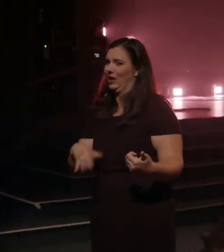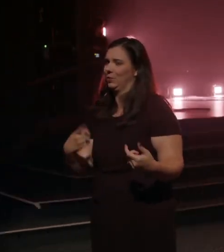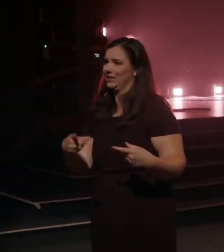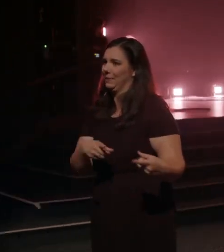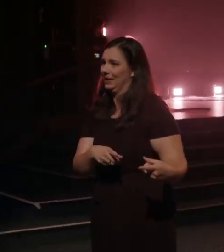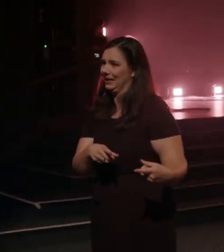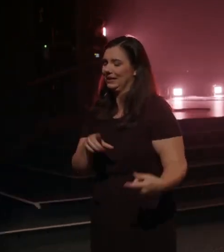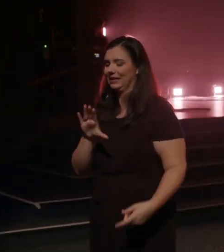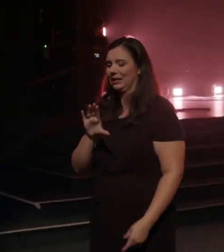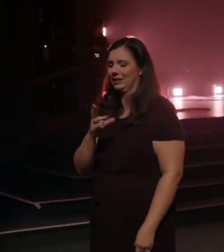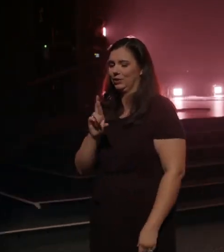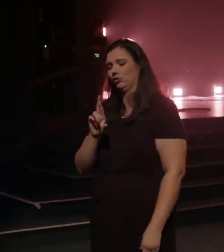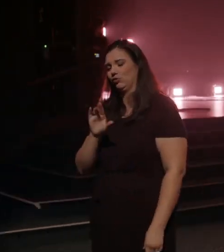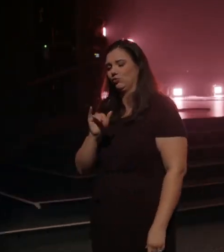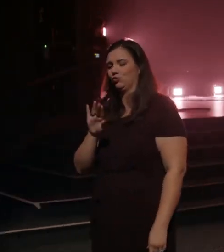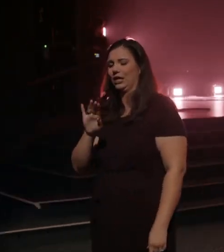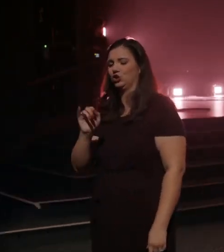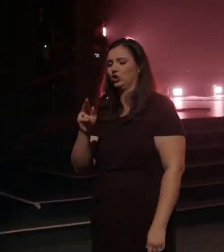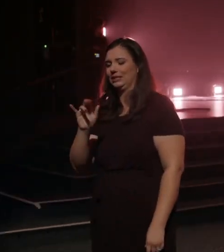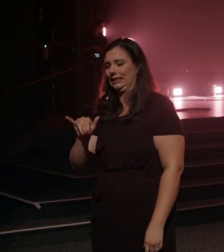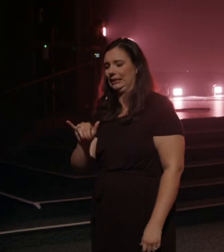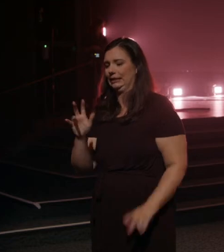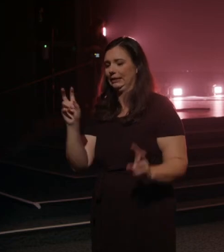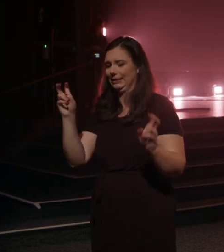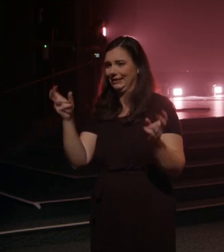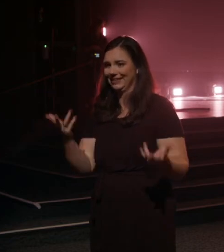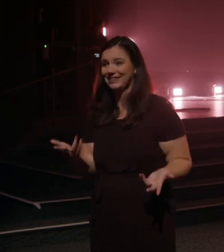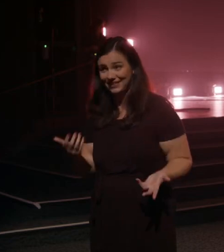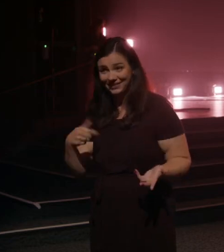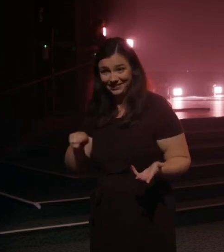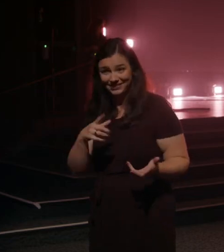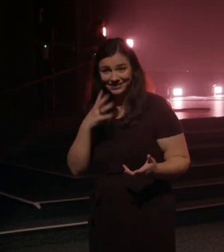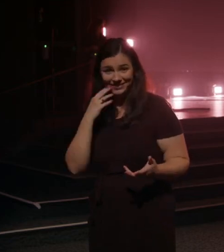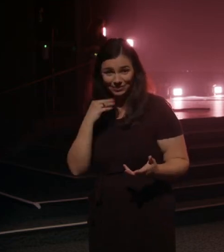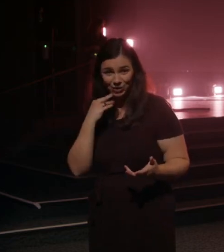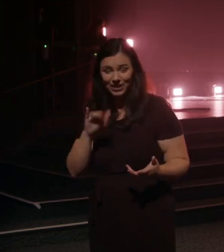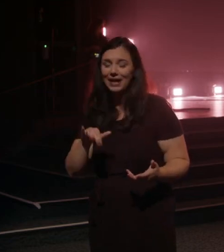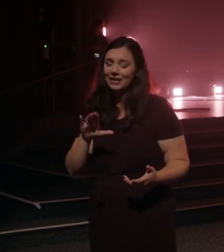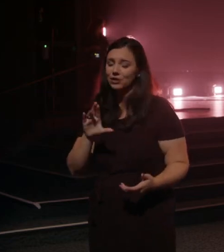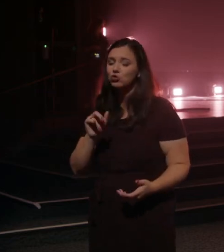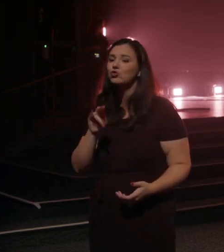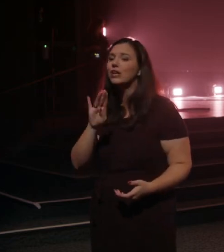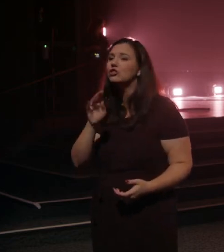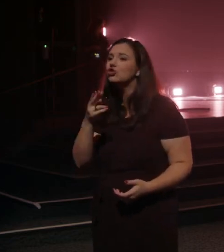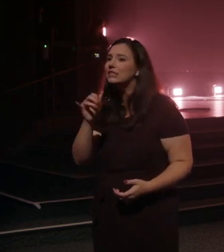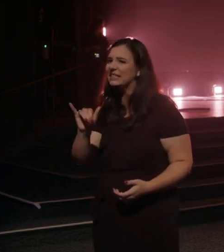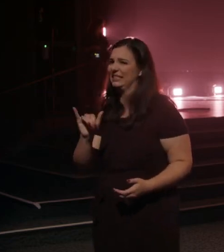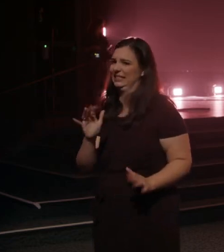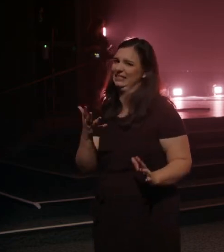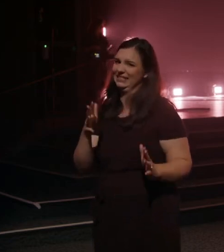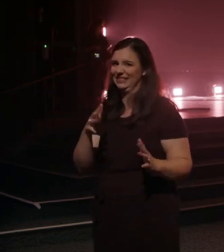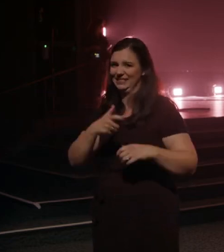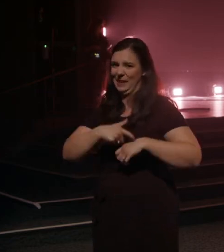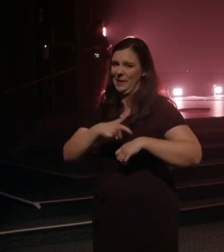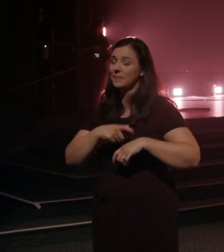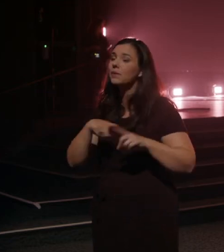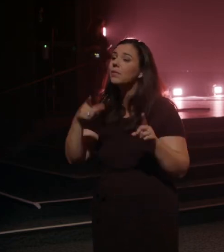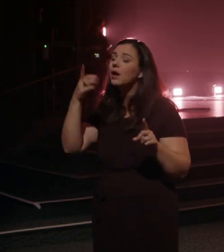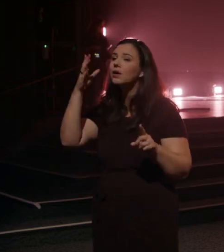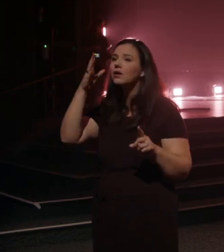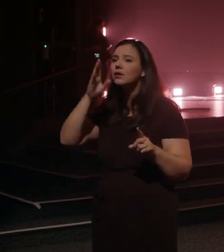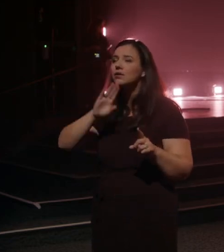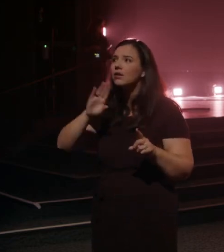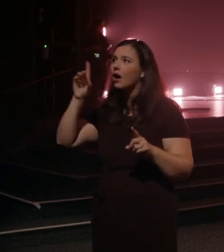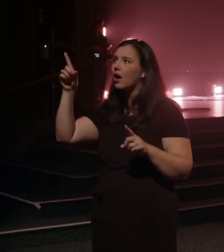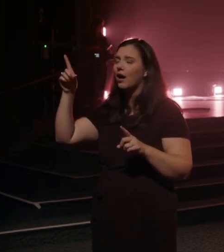Is that not the word we're in? Are we not in a crunchy season? It's crunchy. But God intended from